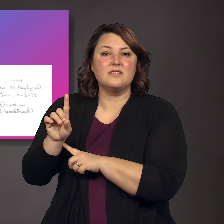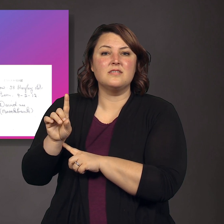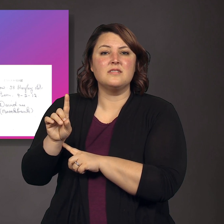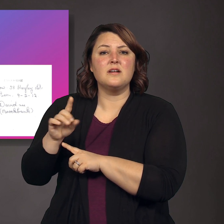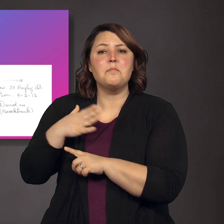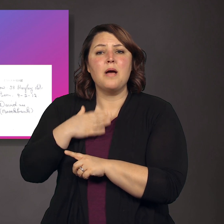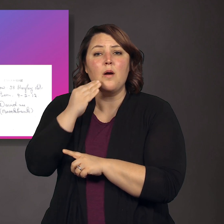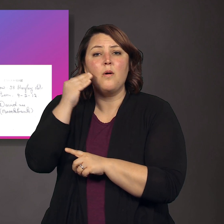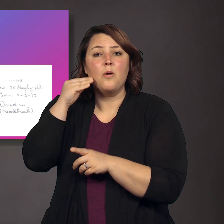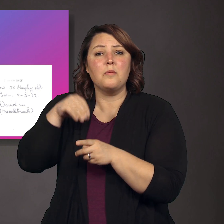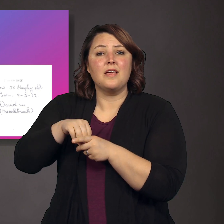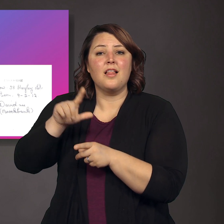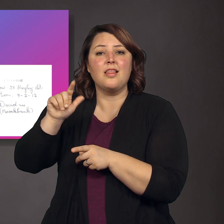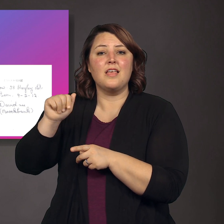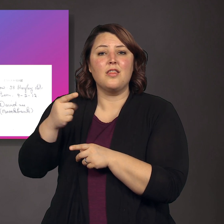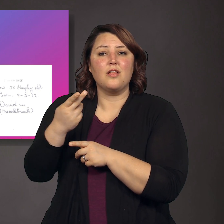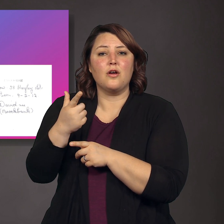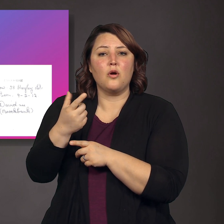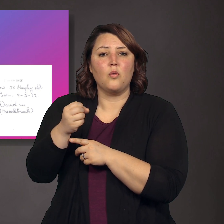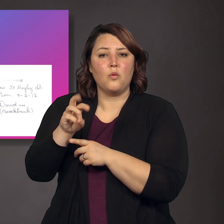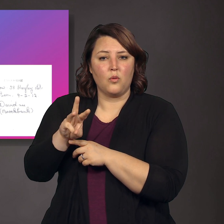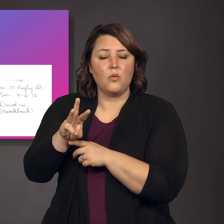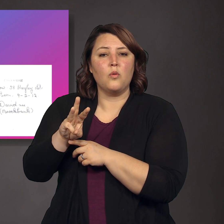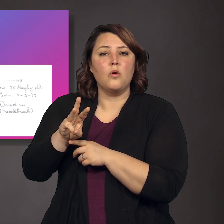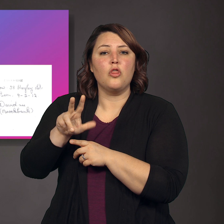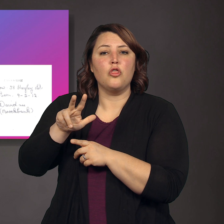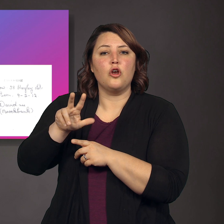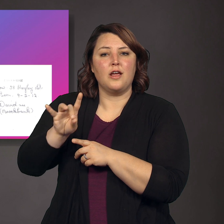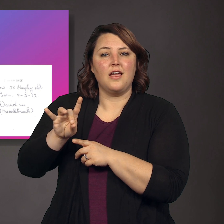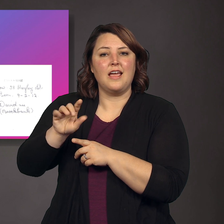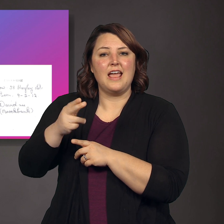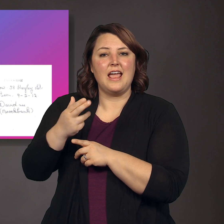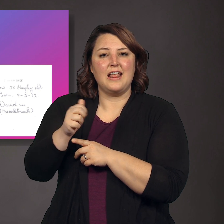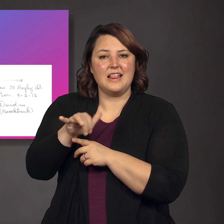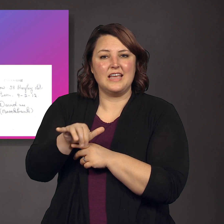in Lithgow, 38 Haley Street, where I was born,